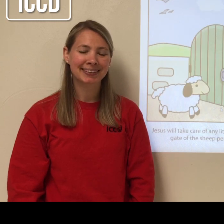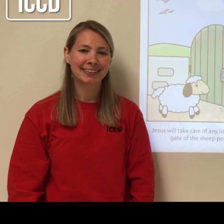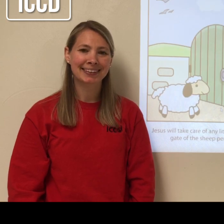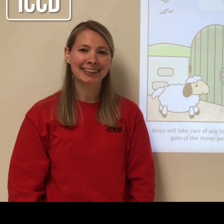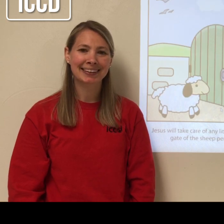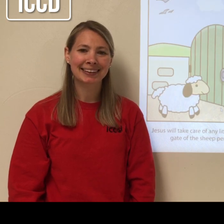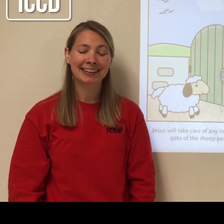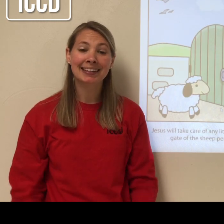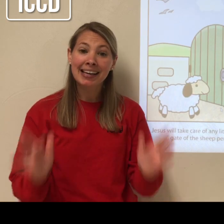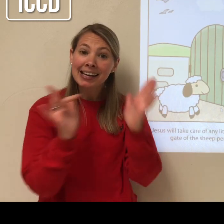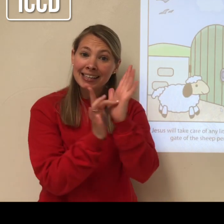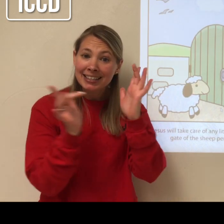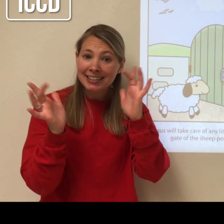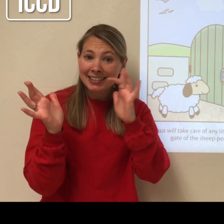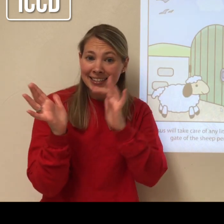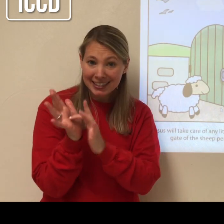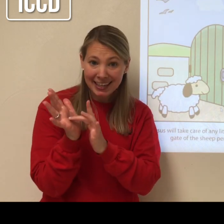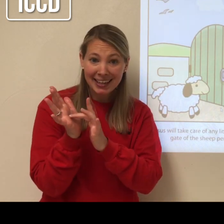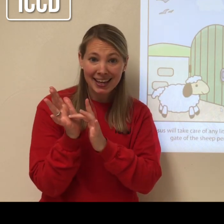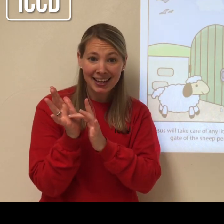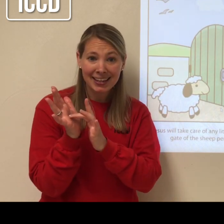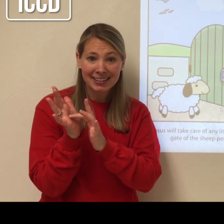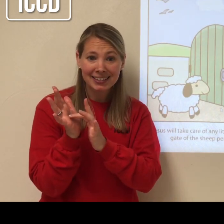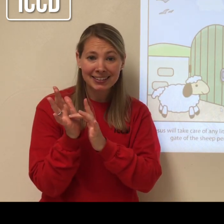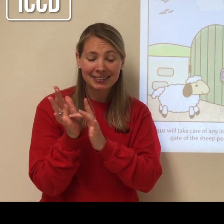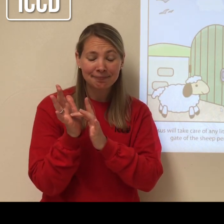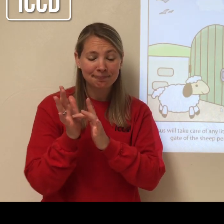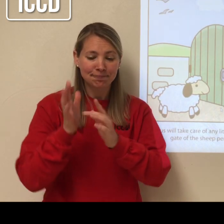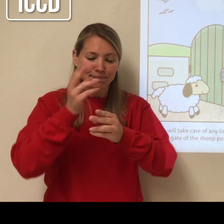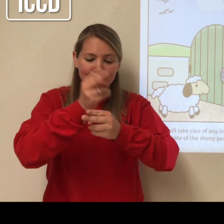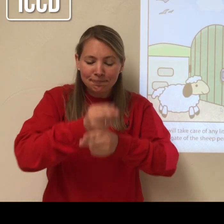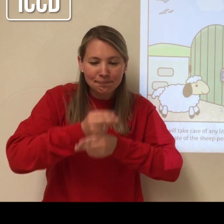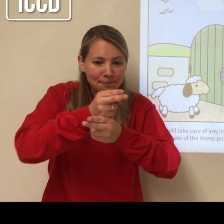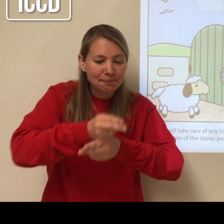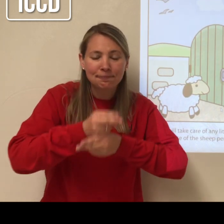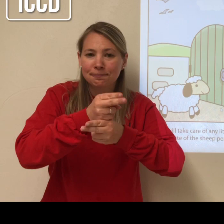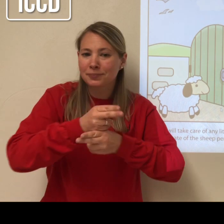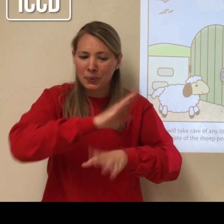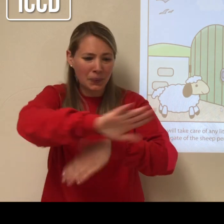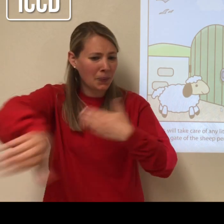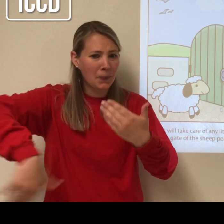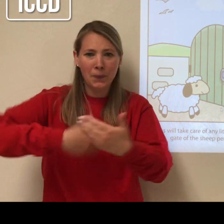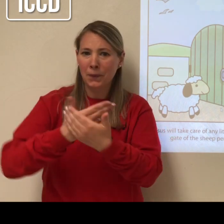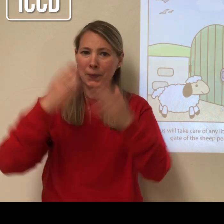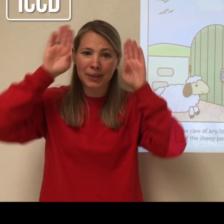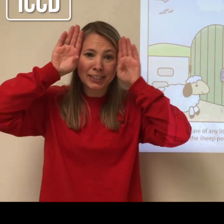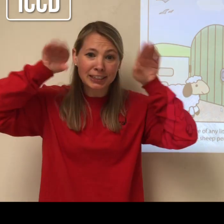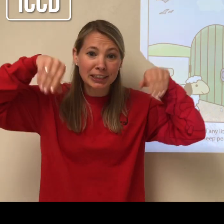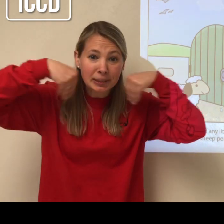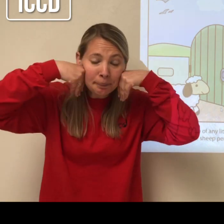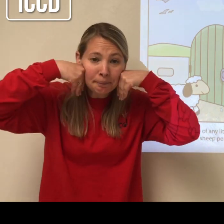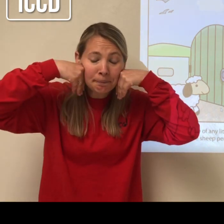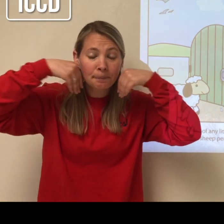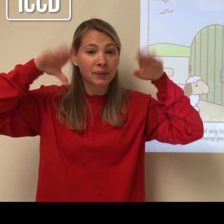Jesus will take care of any little sheep that asks to come into the gate of the sheep pen.